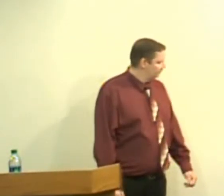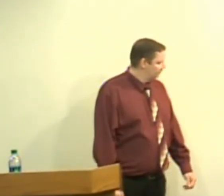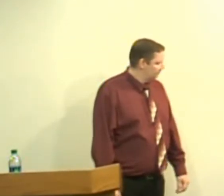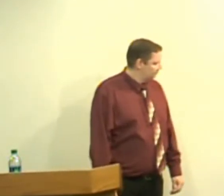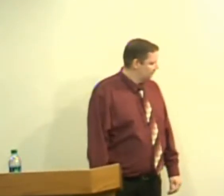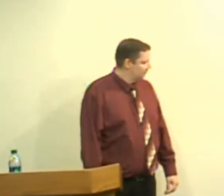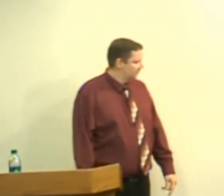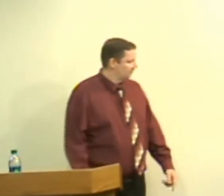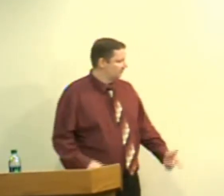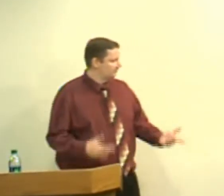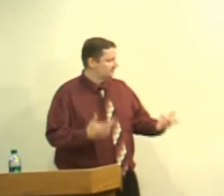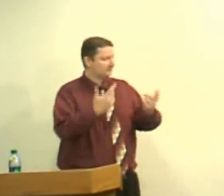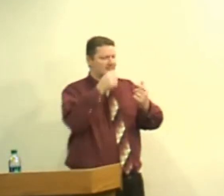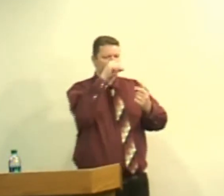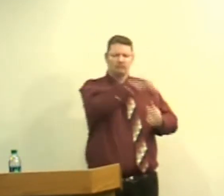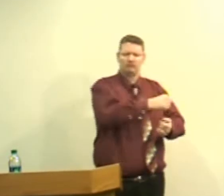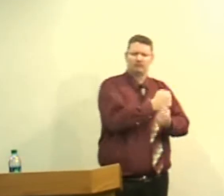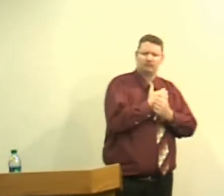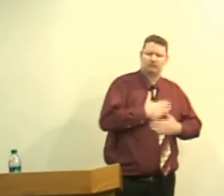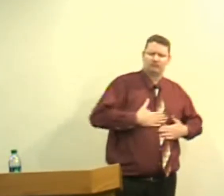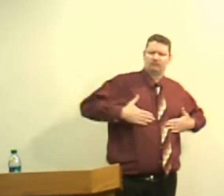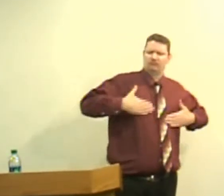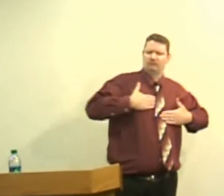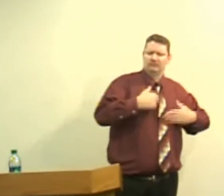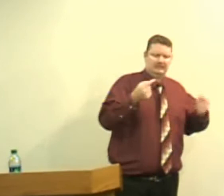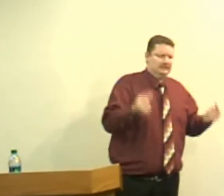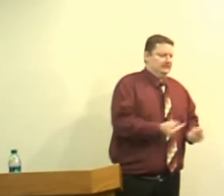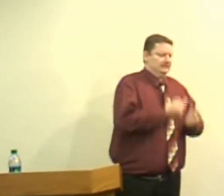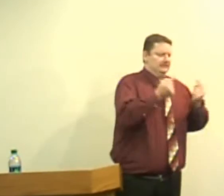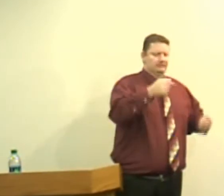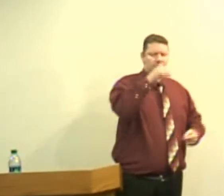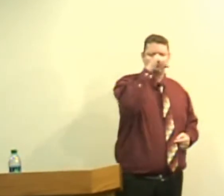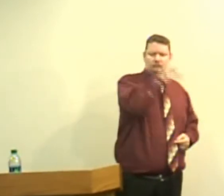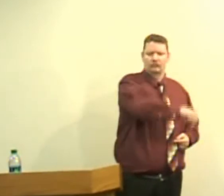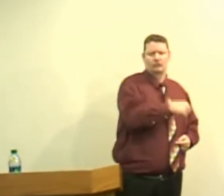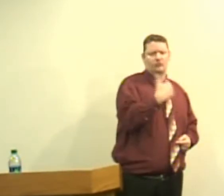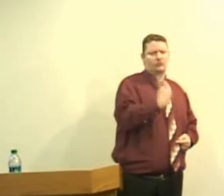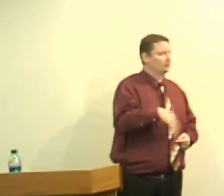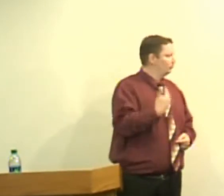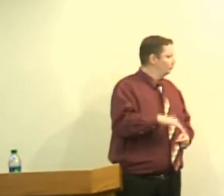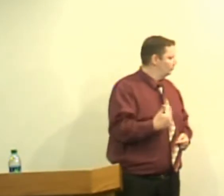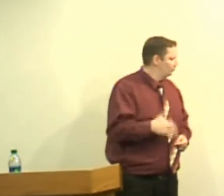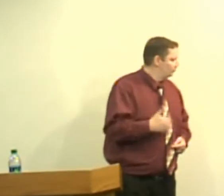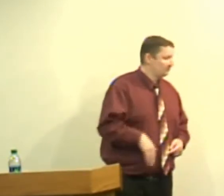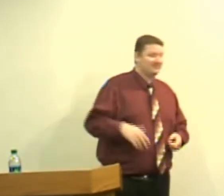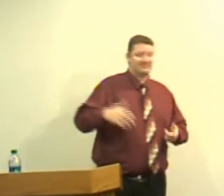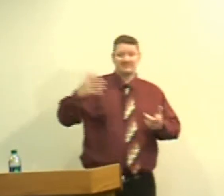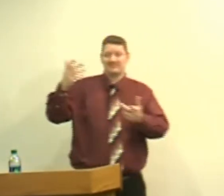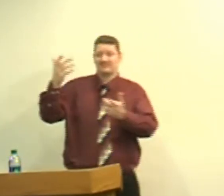and conceited. And people who prefer the pleasures of the flesh.